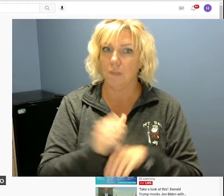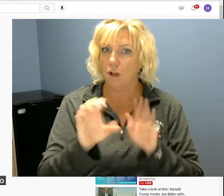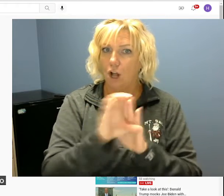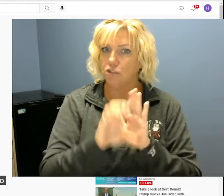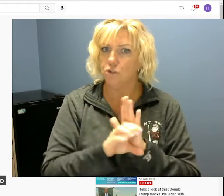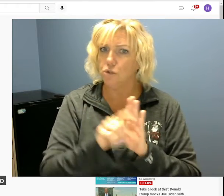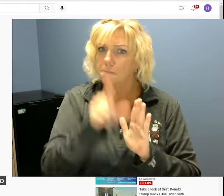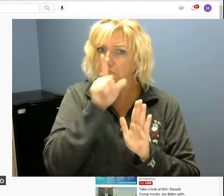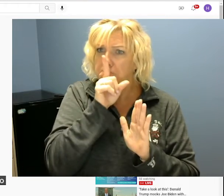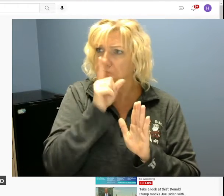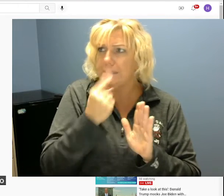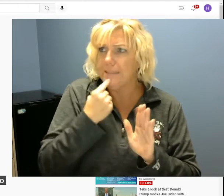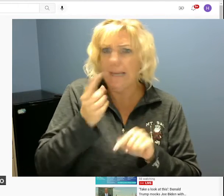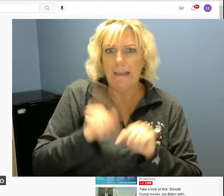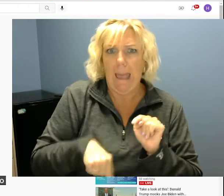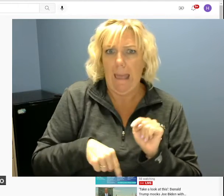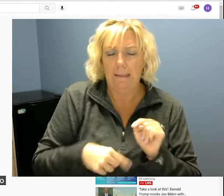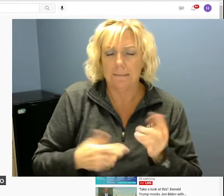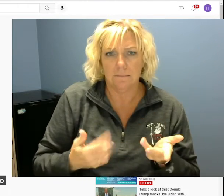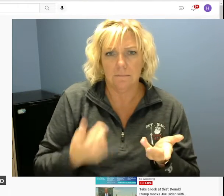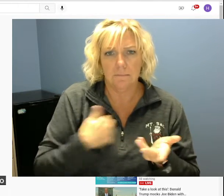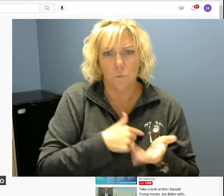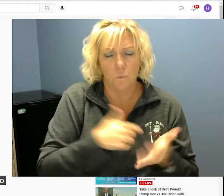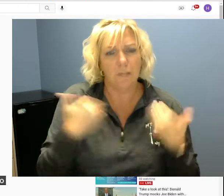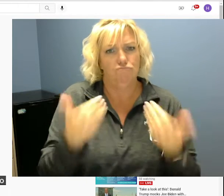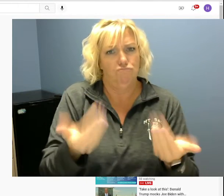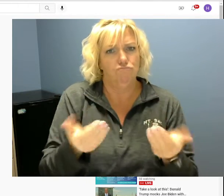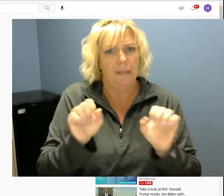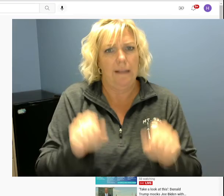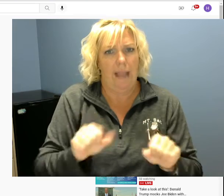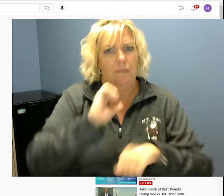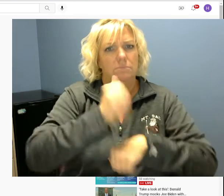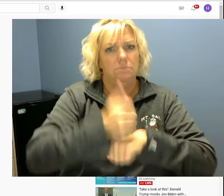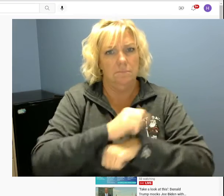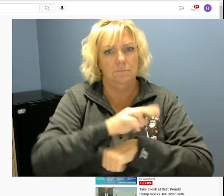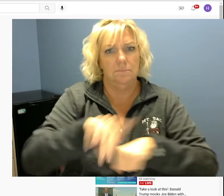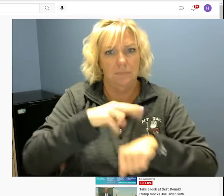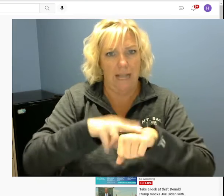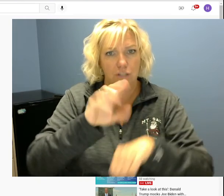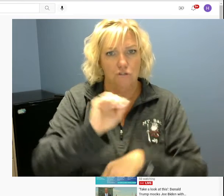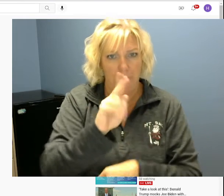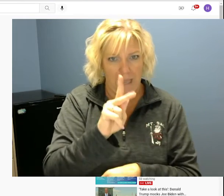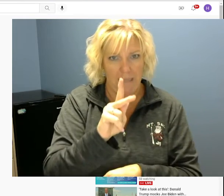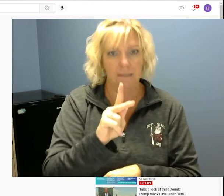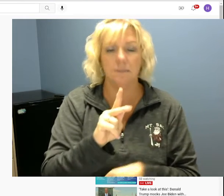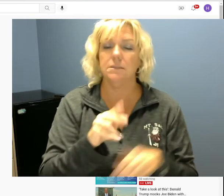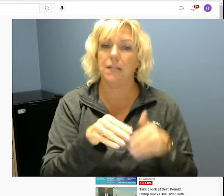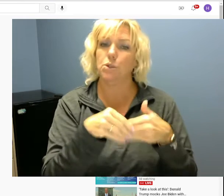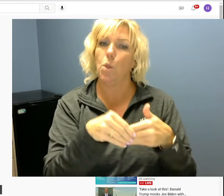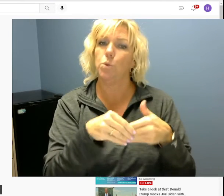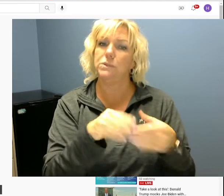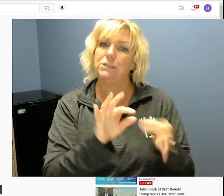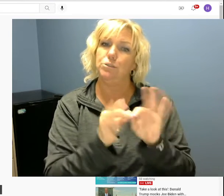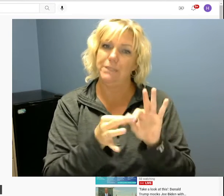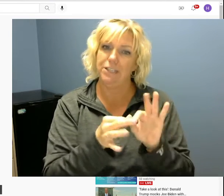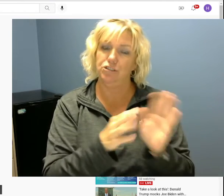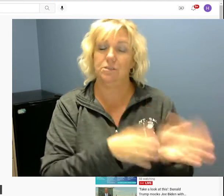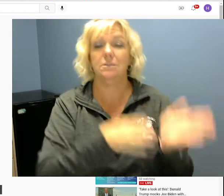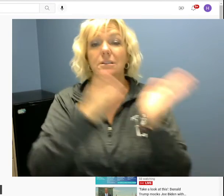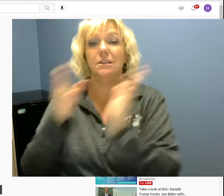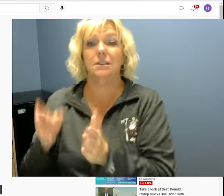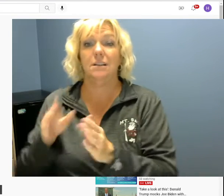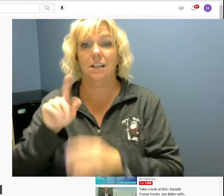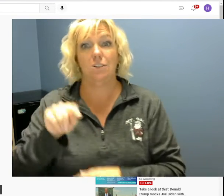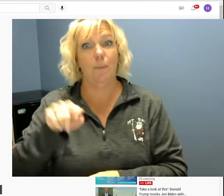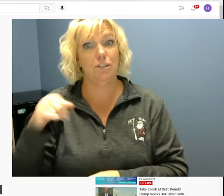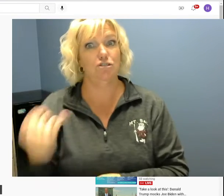bank isn't outlined something we can't do, so therefore it's okay, right? That's a loose constructionist interpretation of the Constitution, whereas